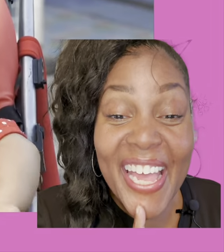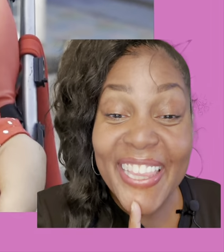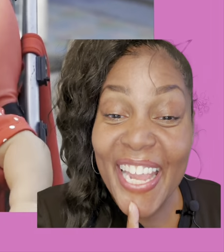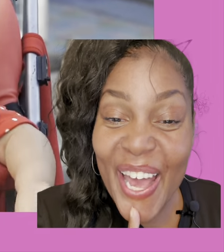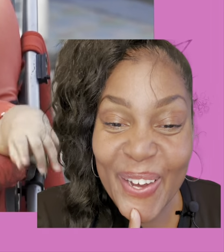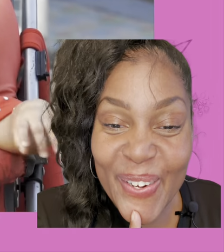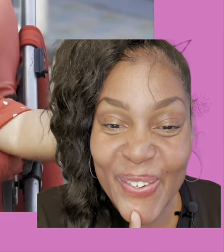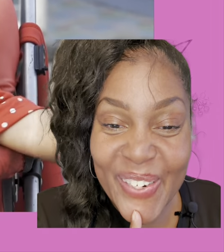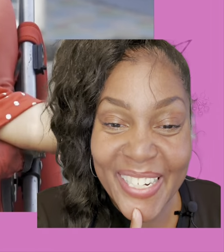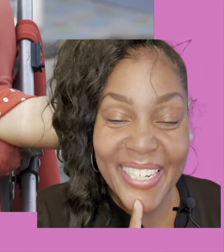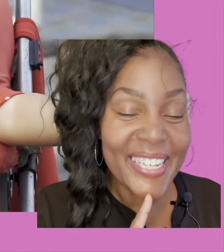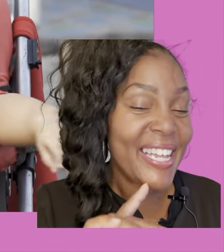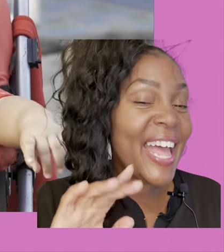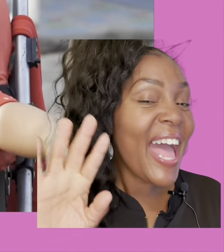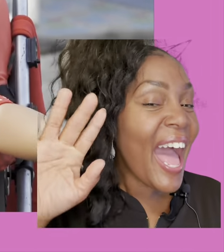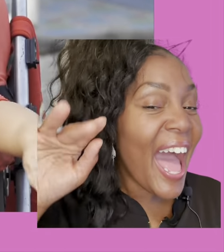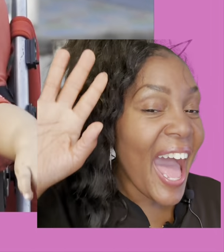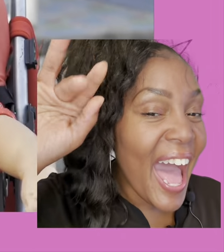Hello.